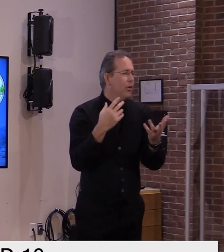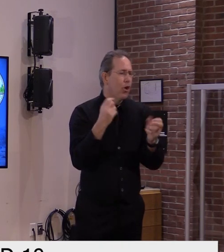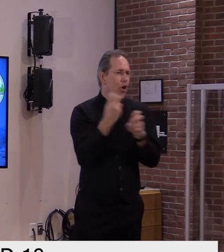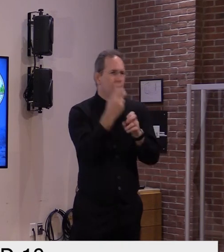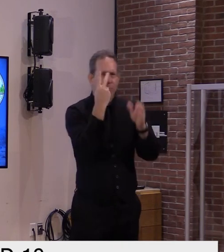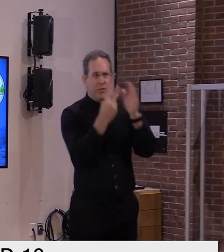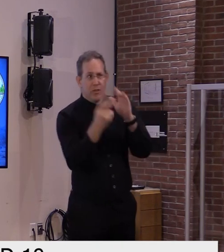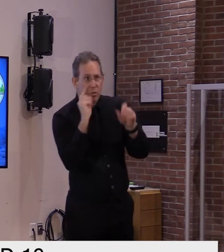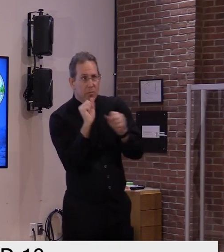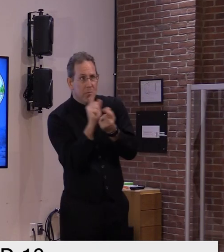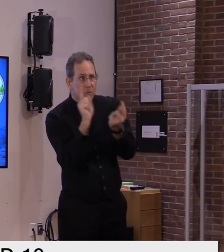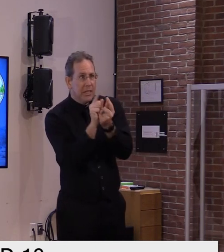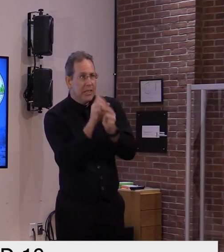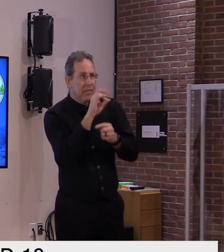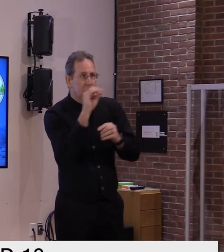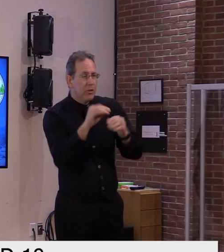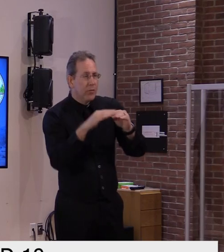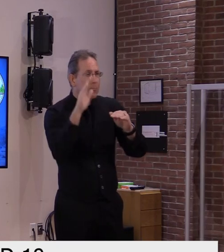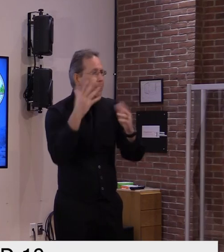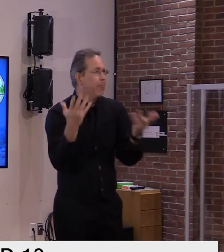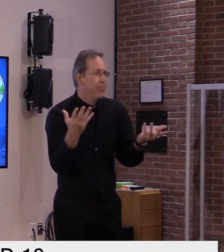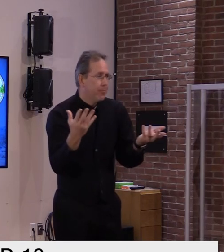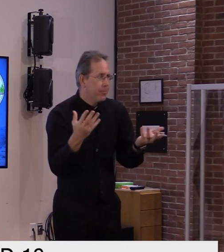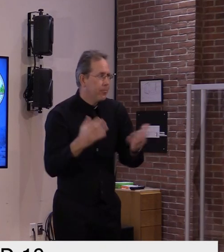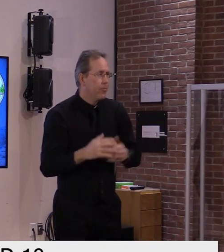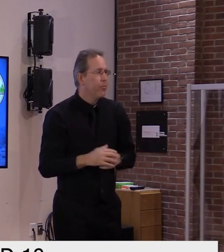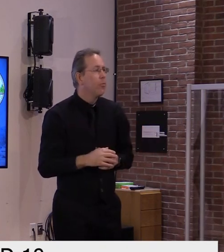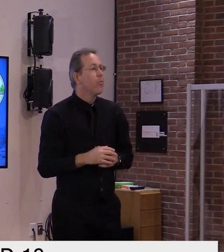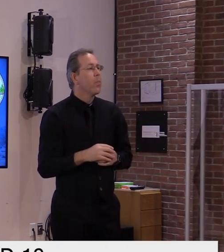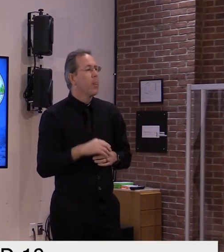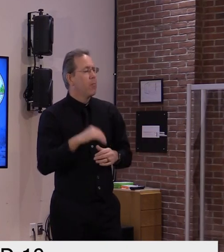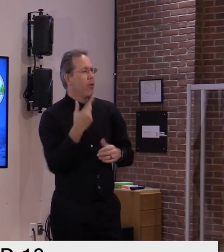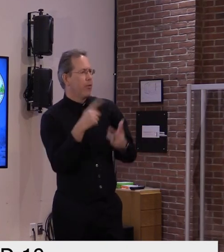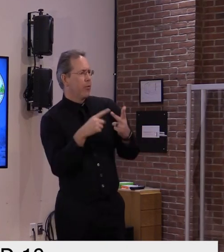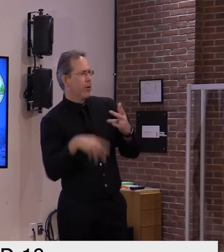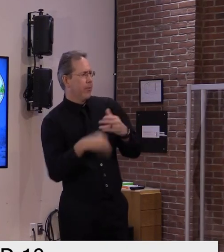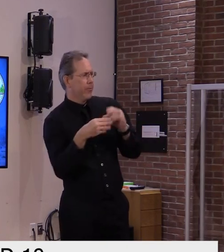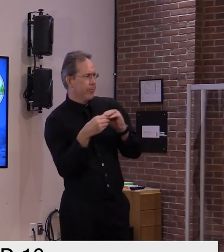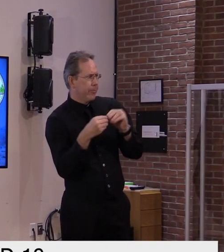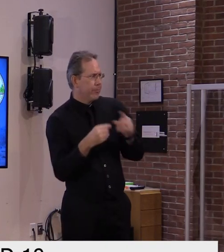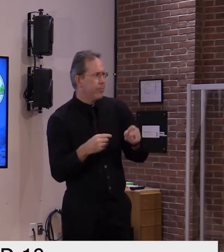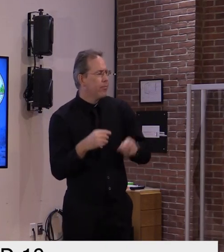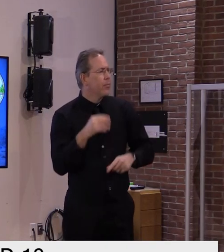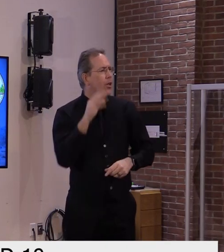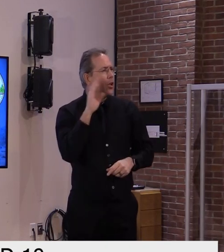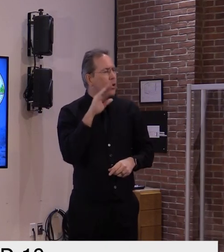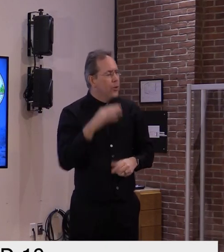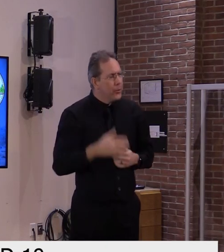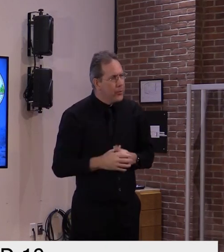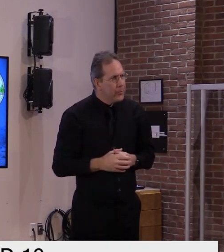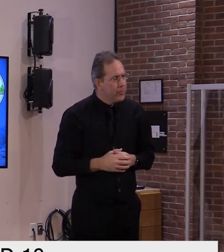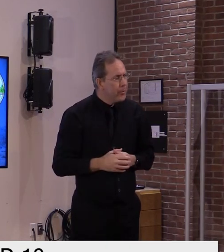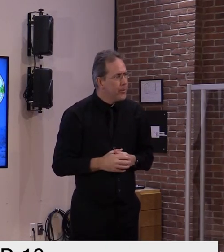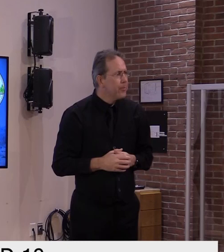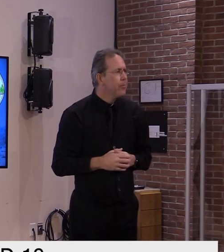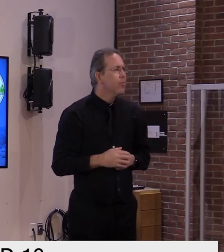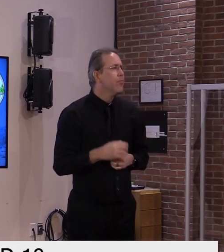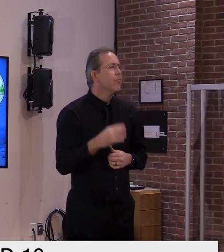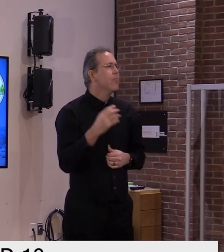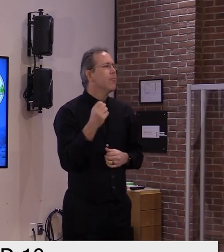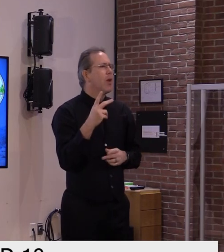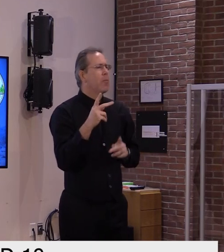even as the pandemic continues on, people will change their behaviors, just like some of these healthcare workers in the first